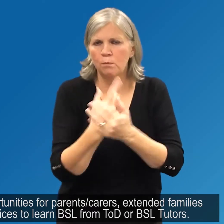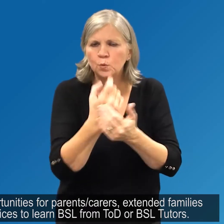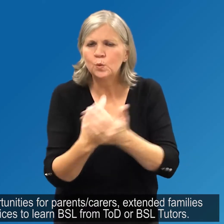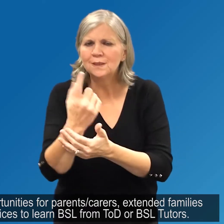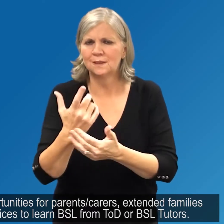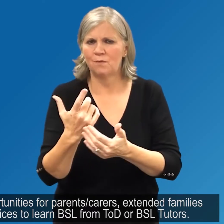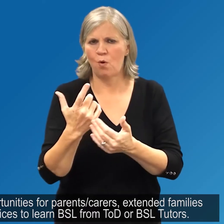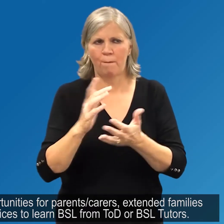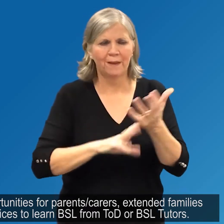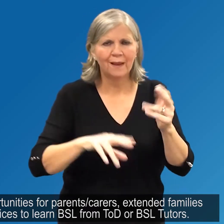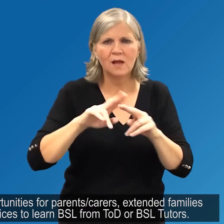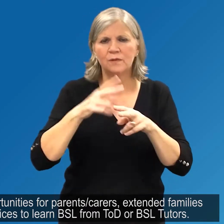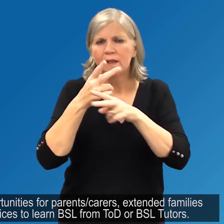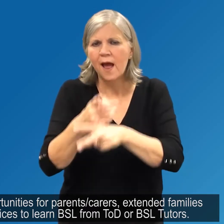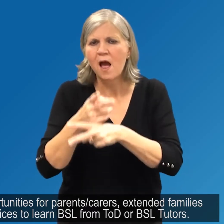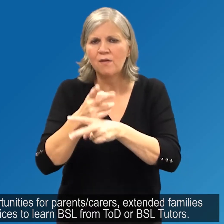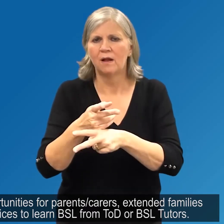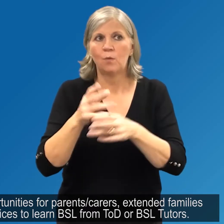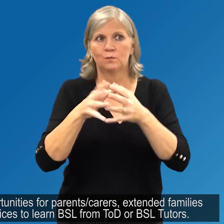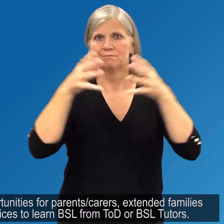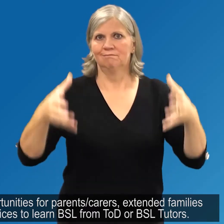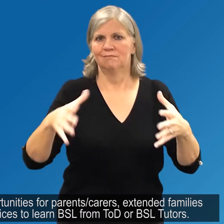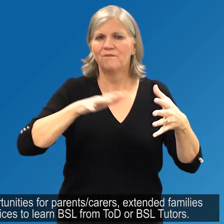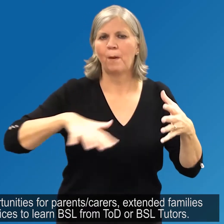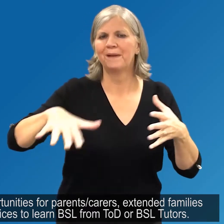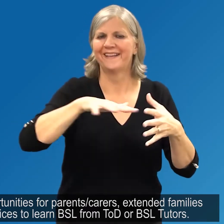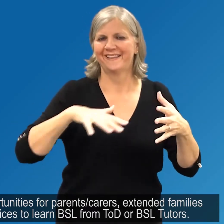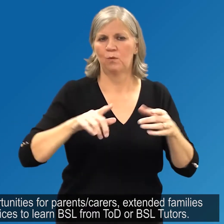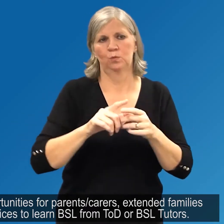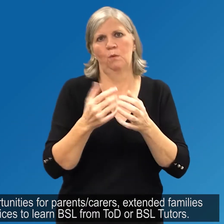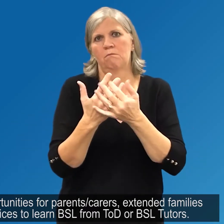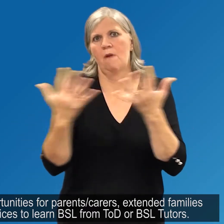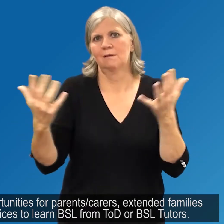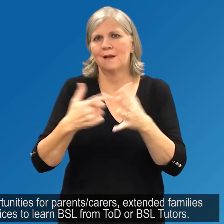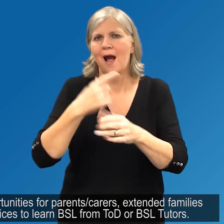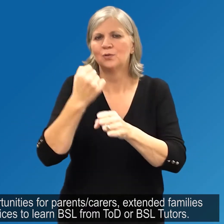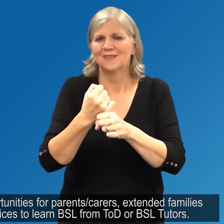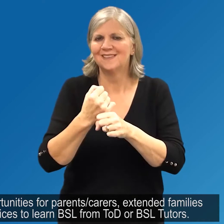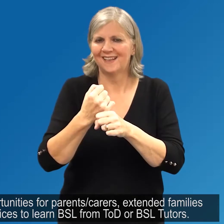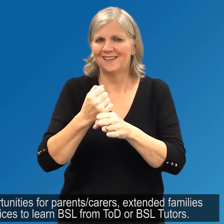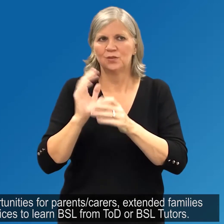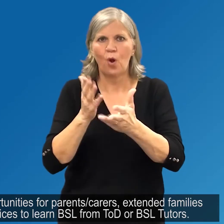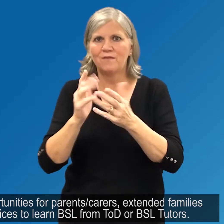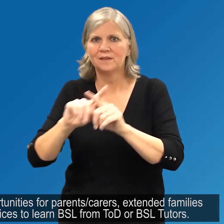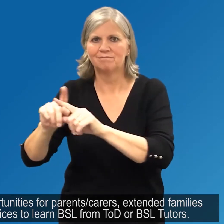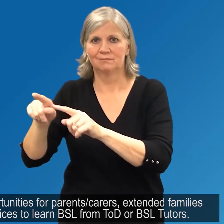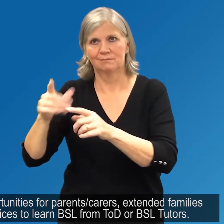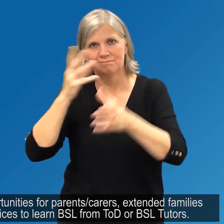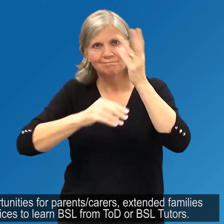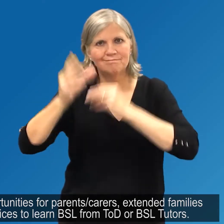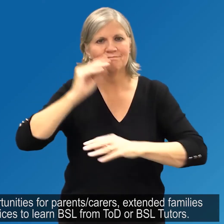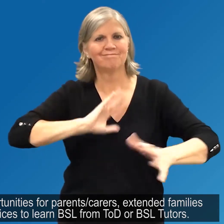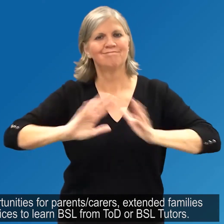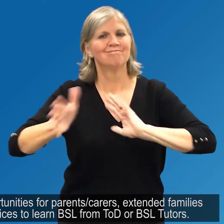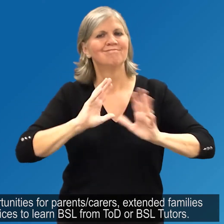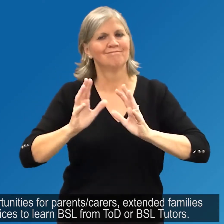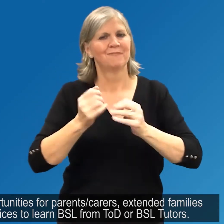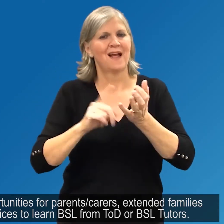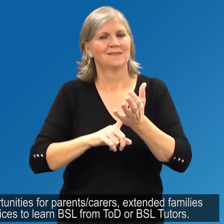Continue to provide opportunities for parents/carers, extended families, and multi-agency services to learn BSL from